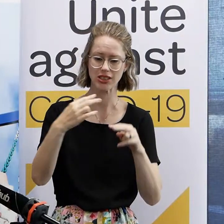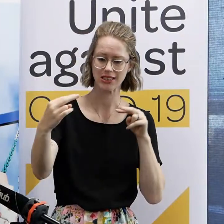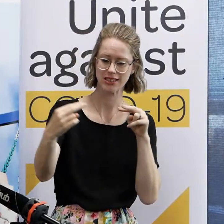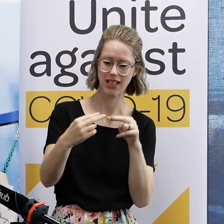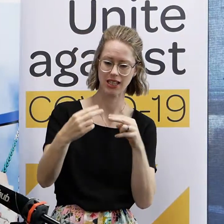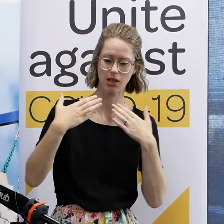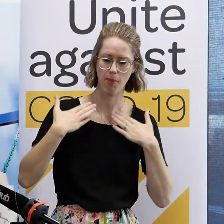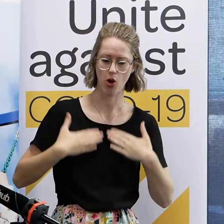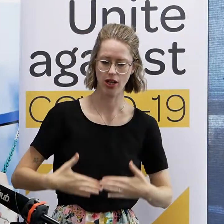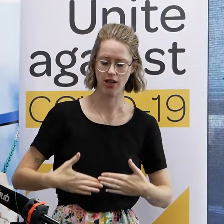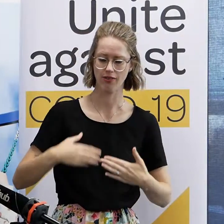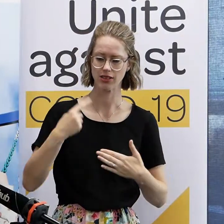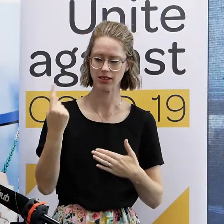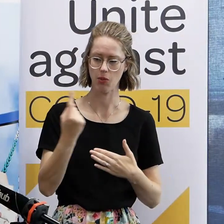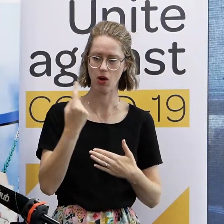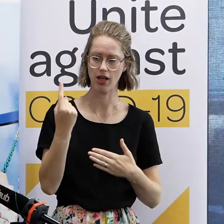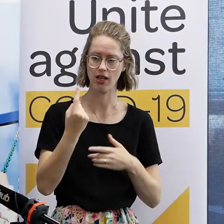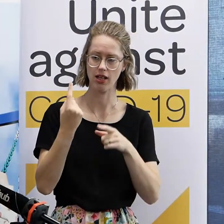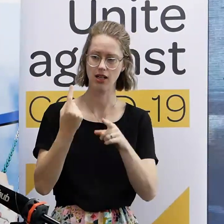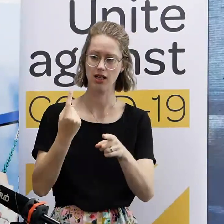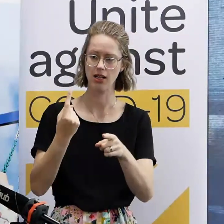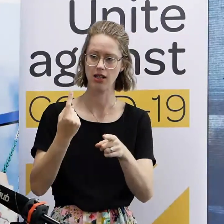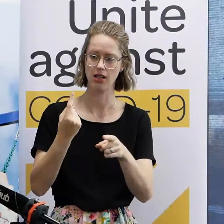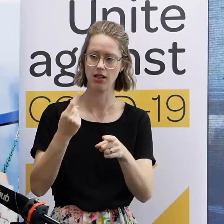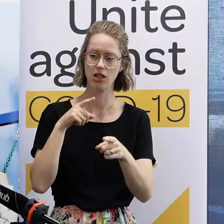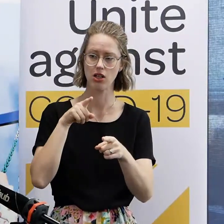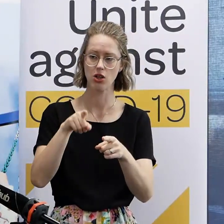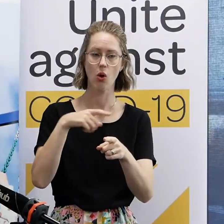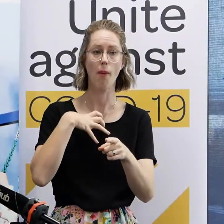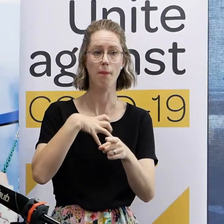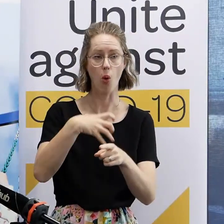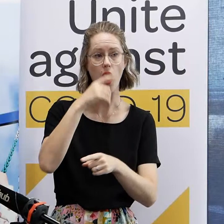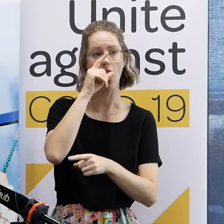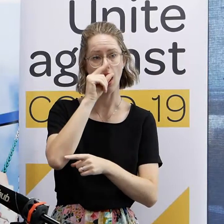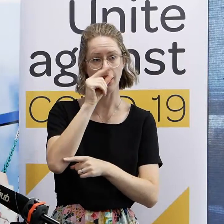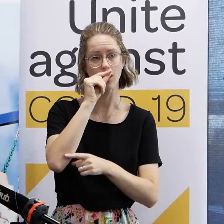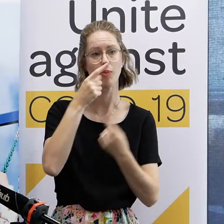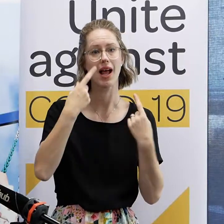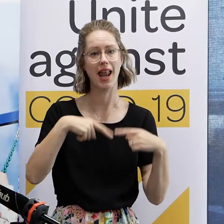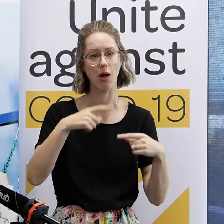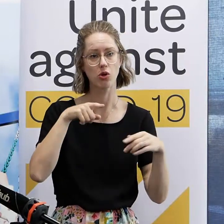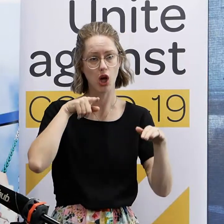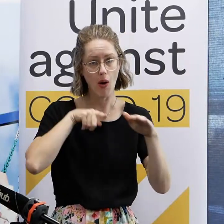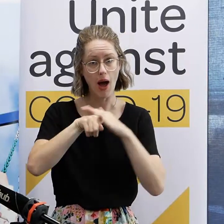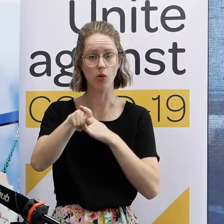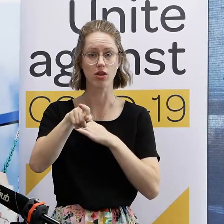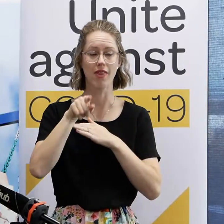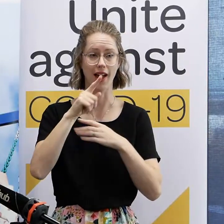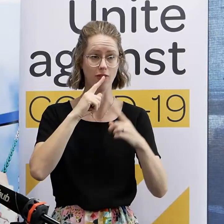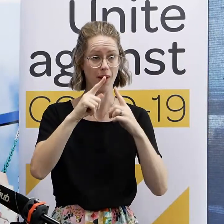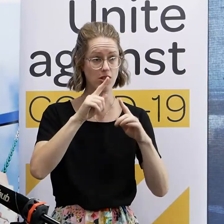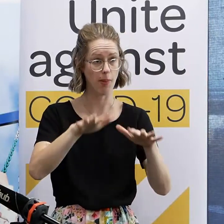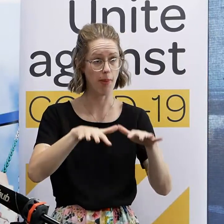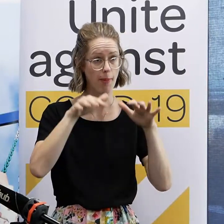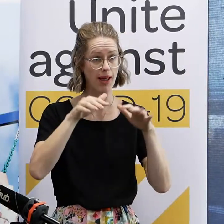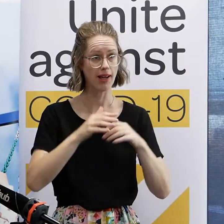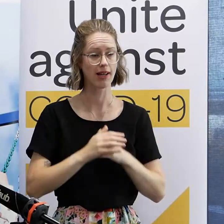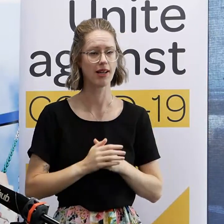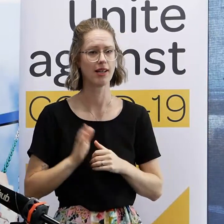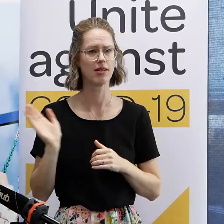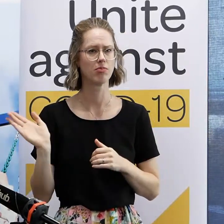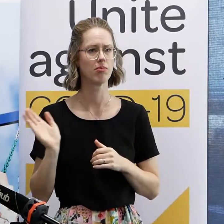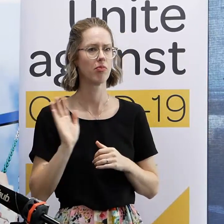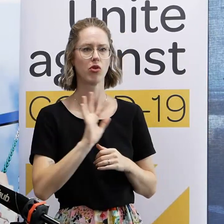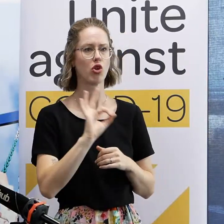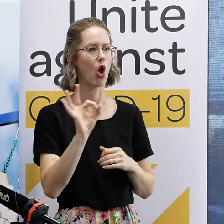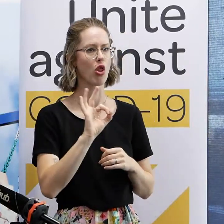the body of your deceased relative, you were more likely to get granted compassionate release? Not in that